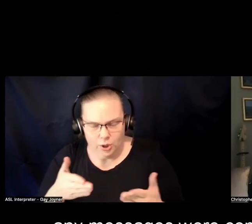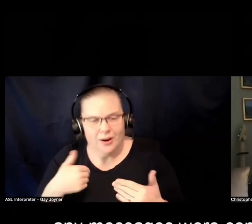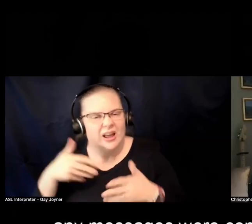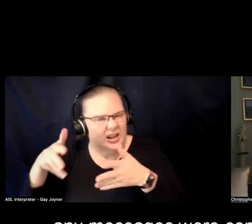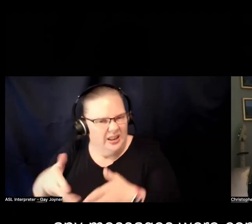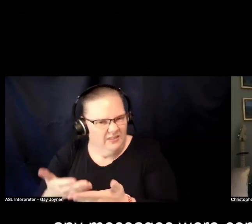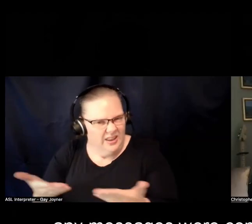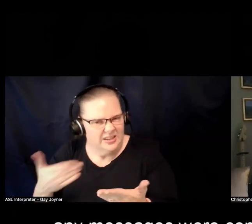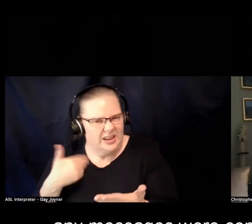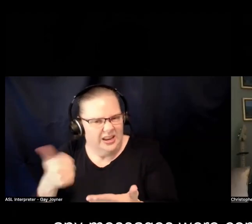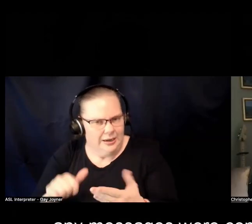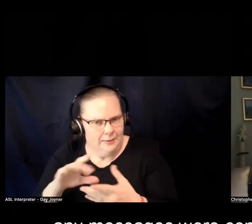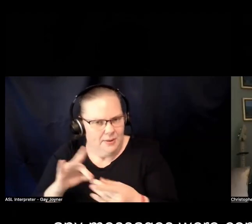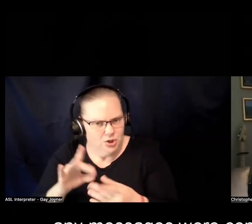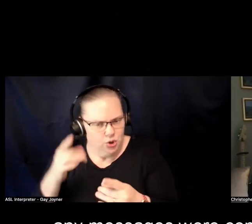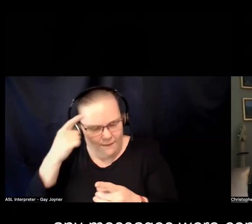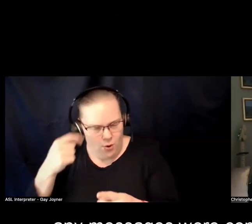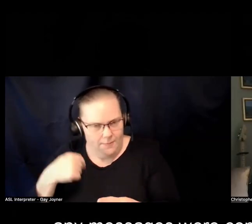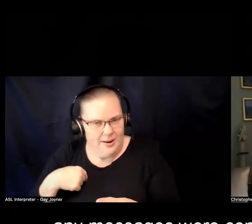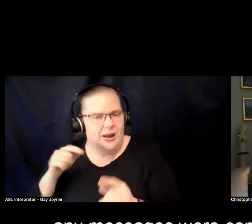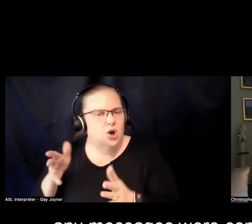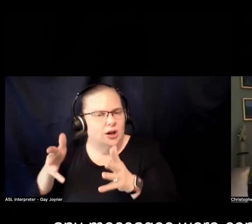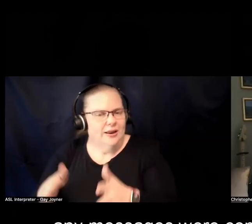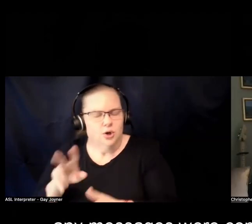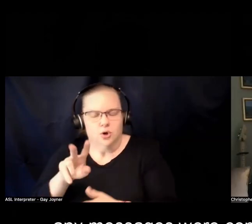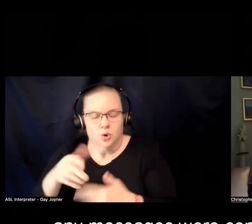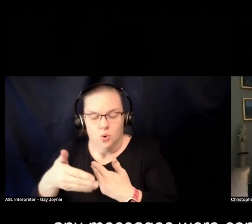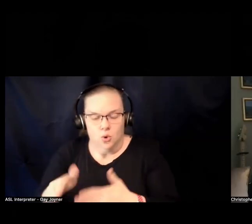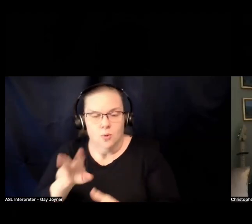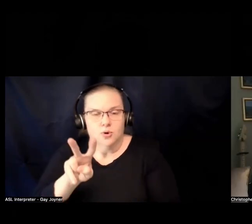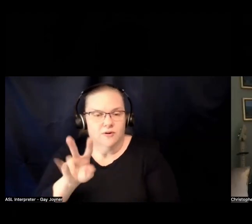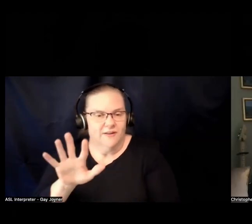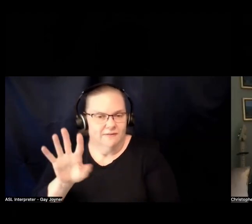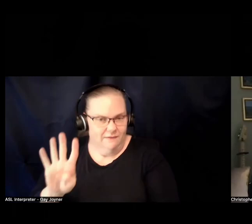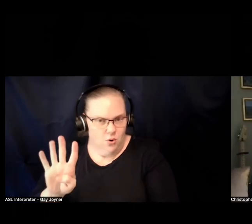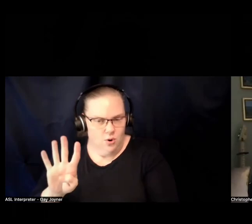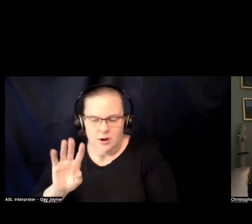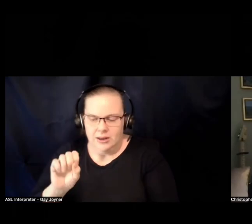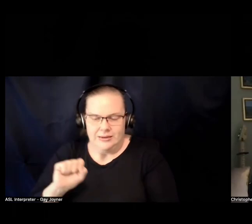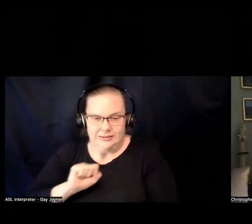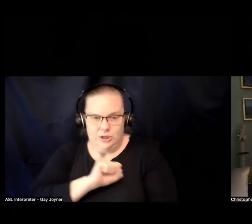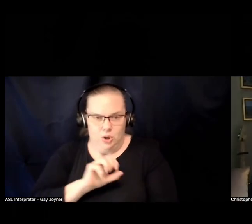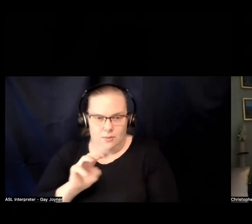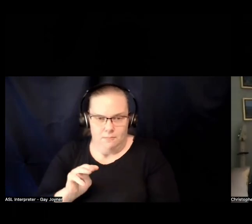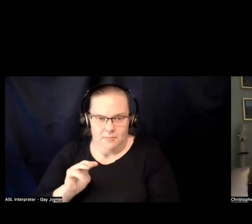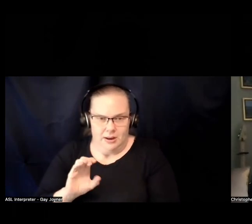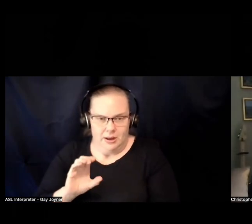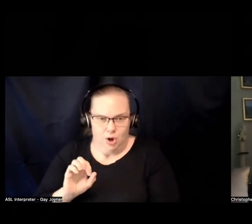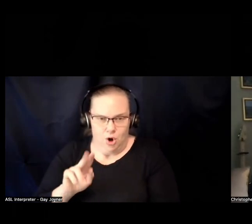and any messages were coming for me, I could leave them in room 254, Senator McCarthy's office. That's where I went this